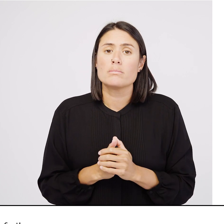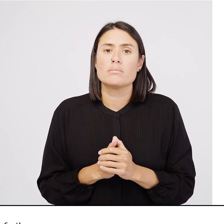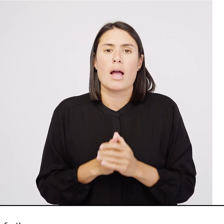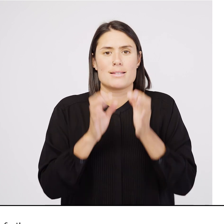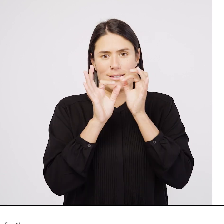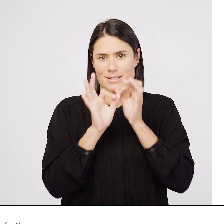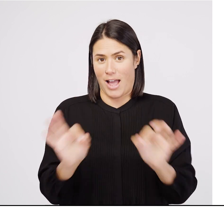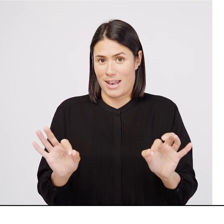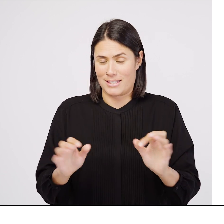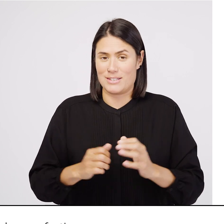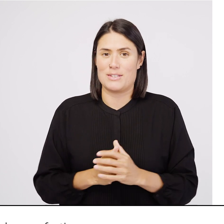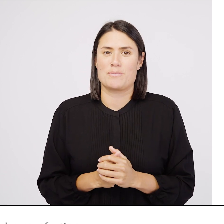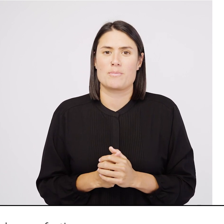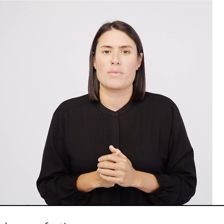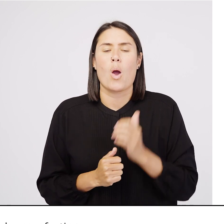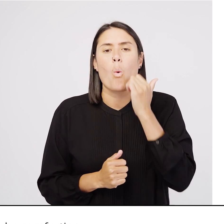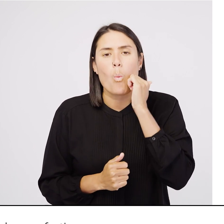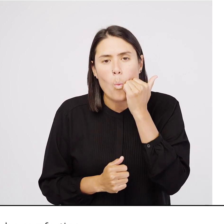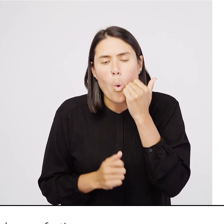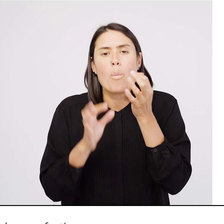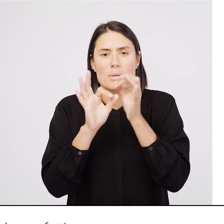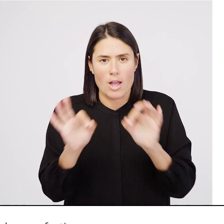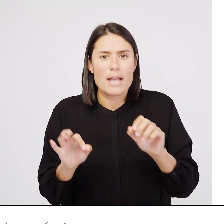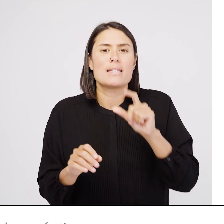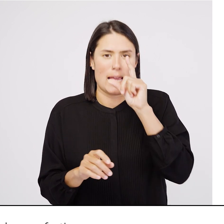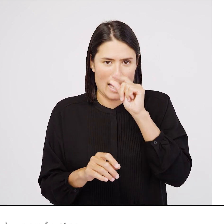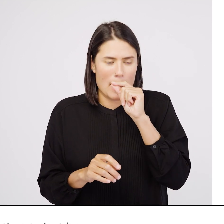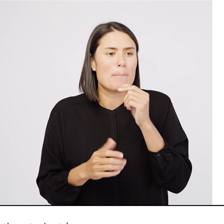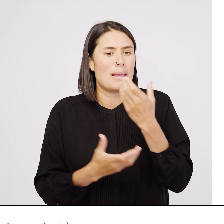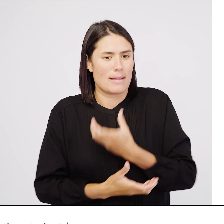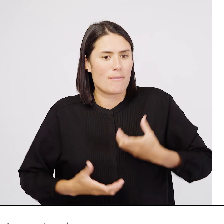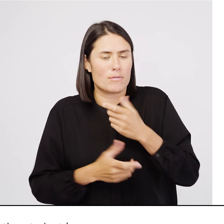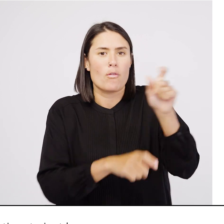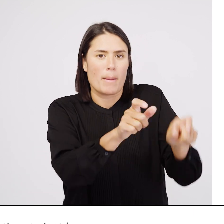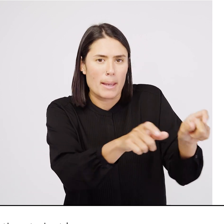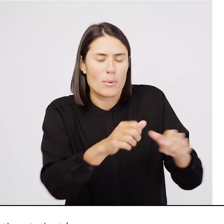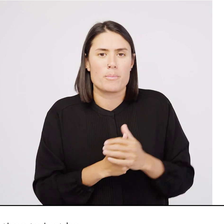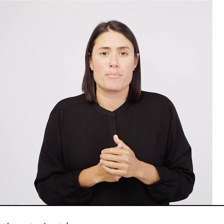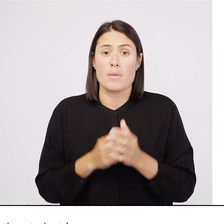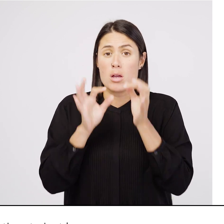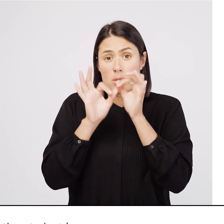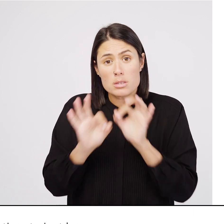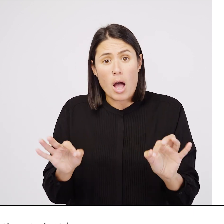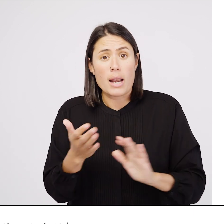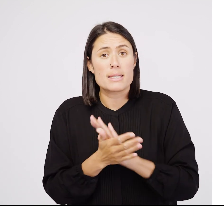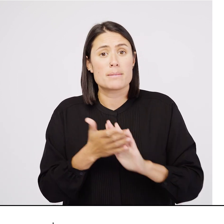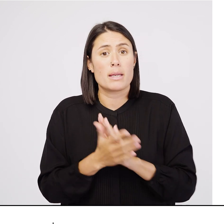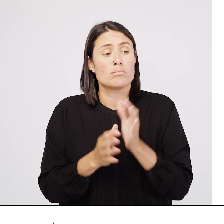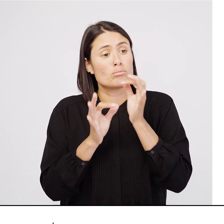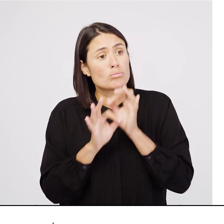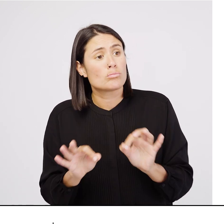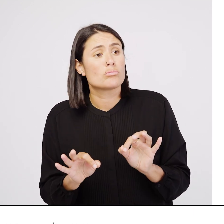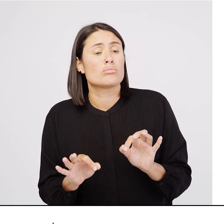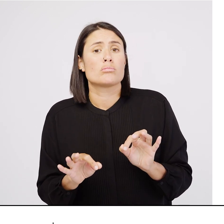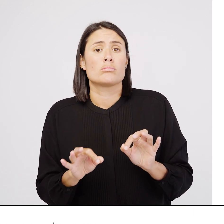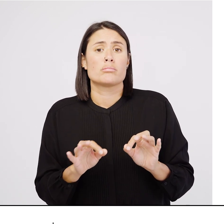use of silence. Warm silence can be comforting. Silence can offer time to just be